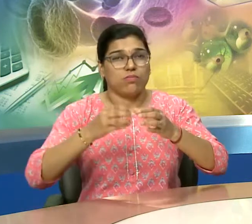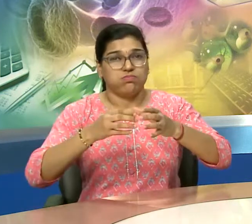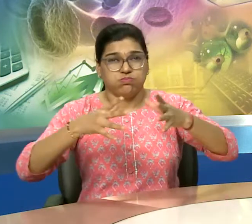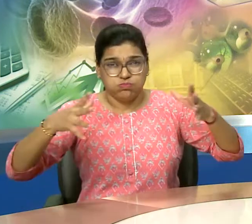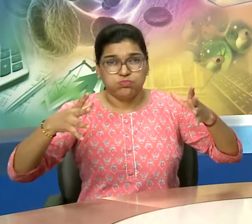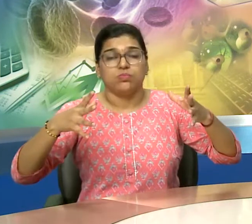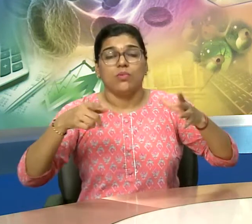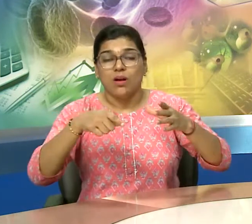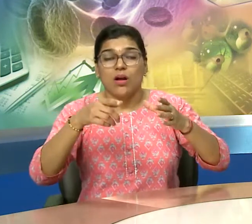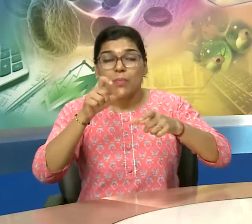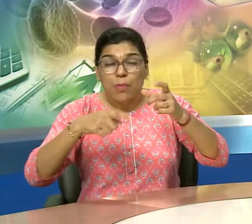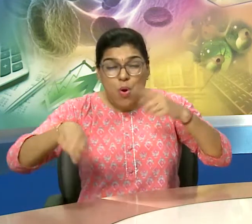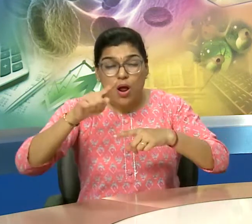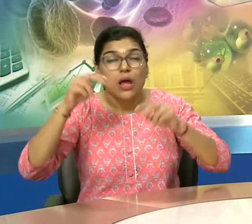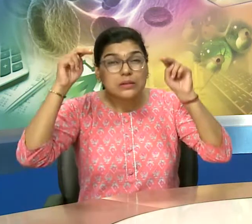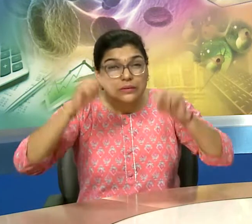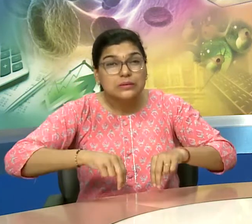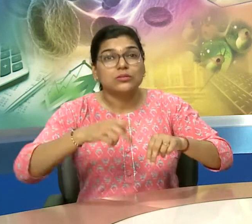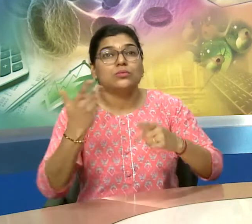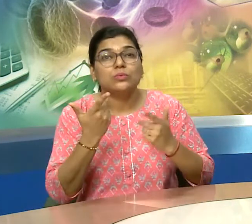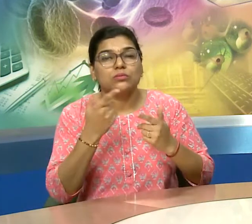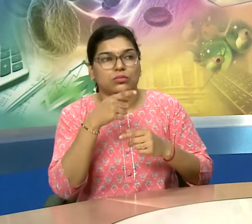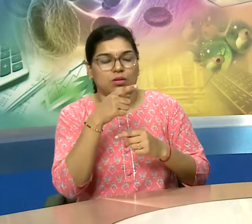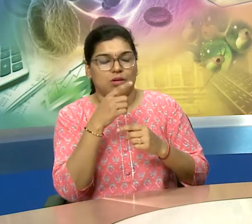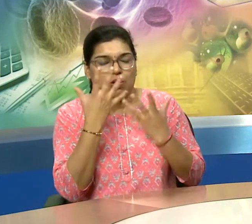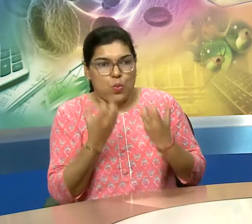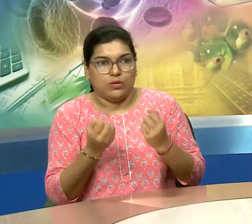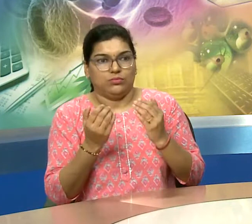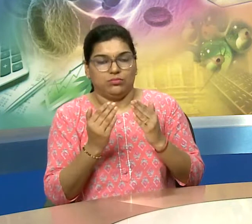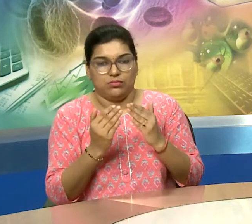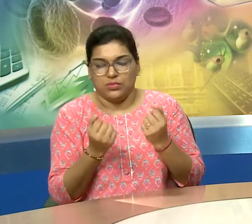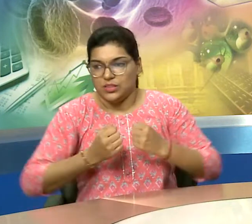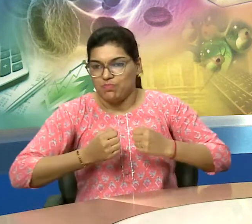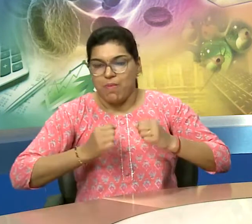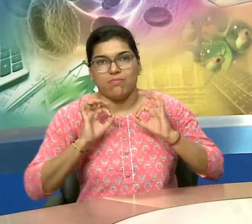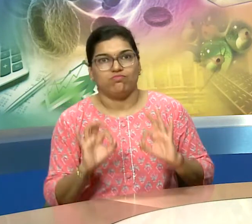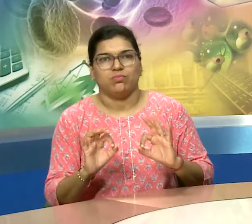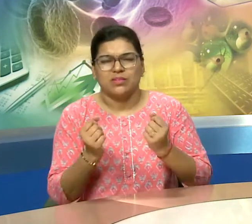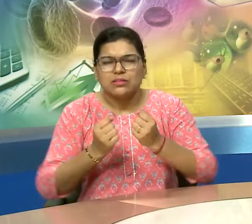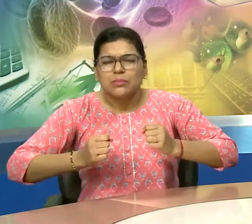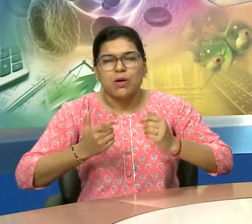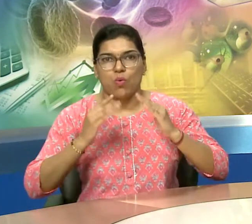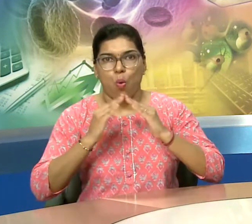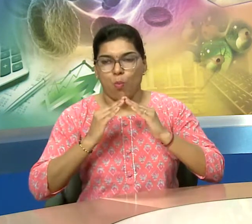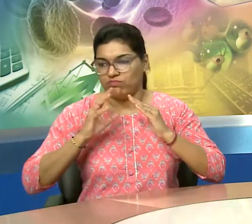We all know that with the growing population, the requirement for space,